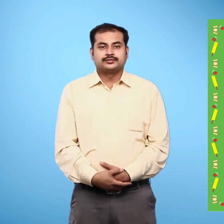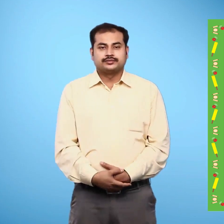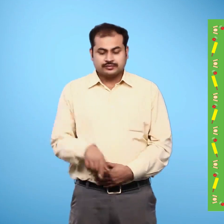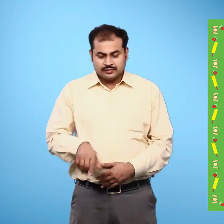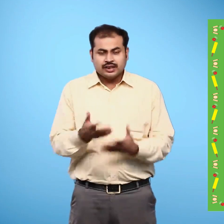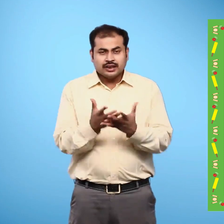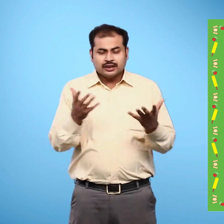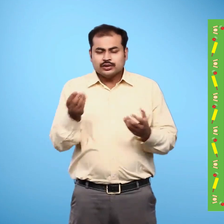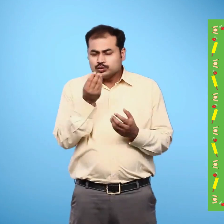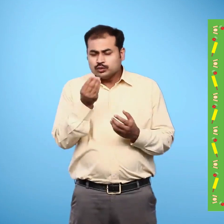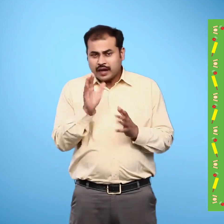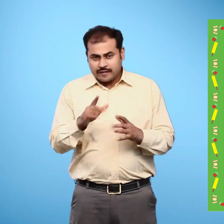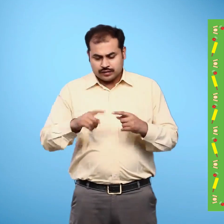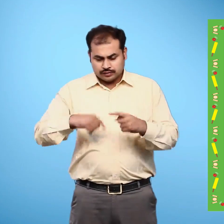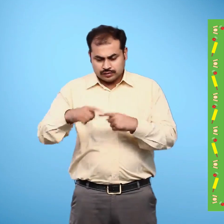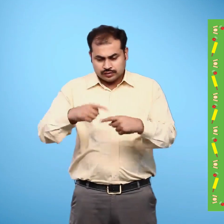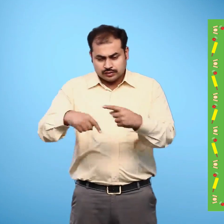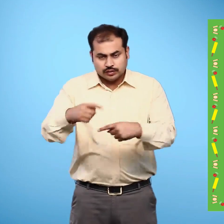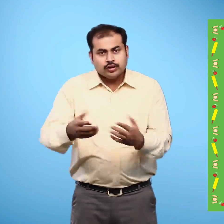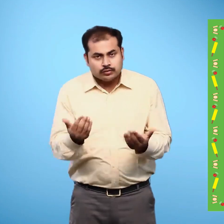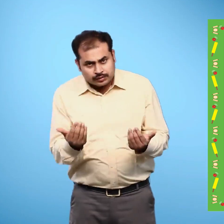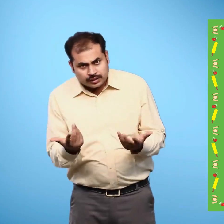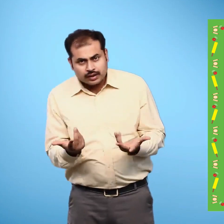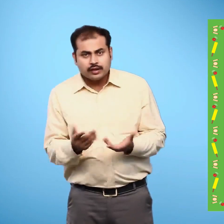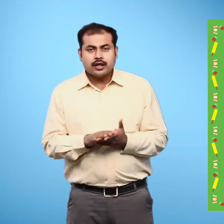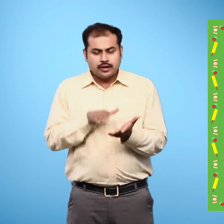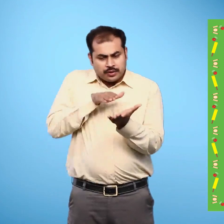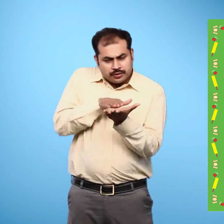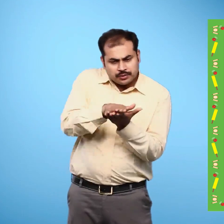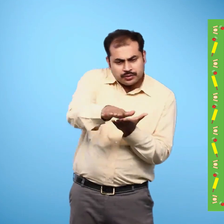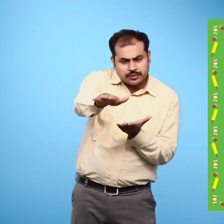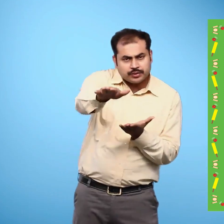There are some things which can roll and some which can slide.